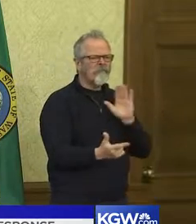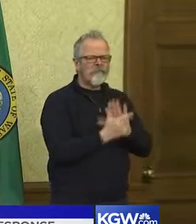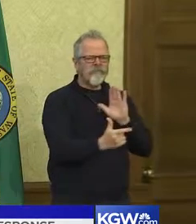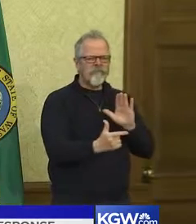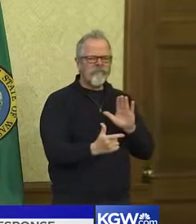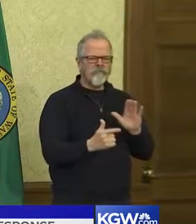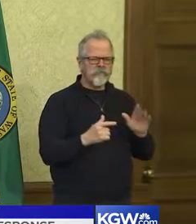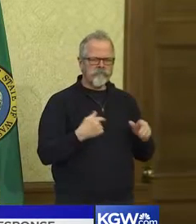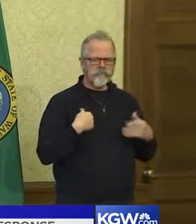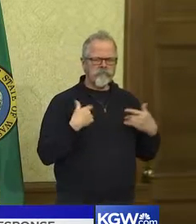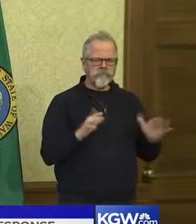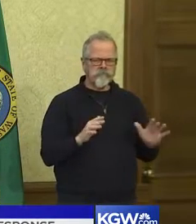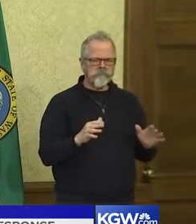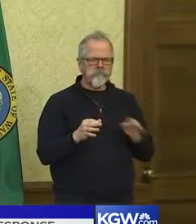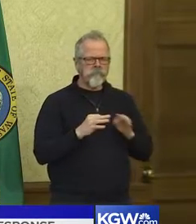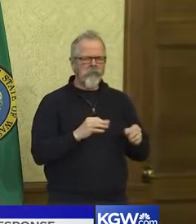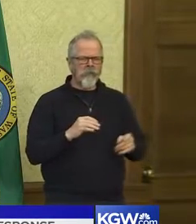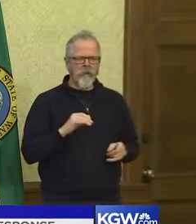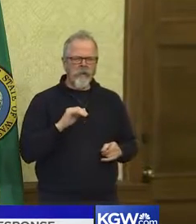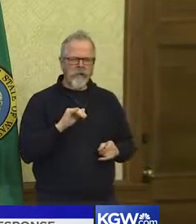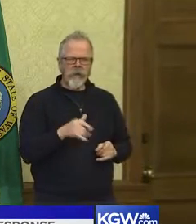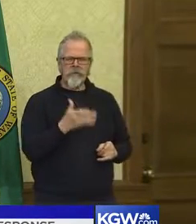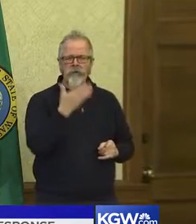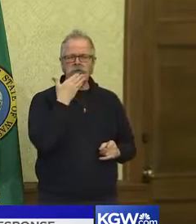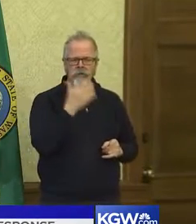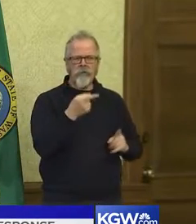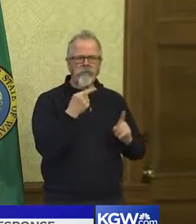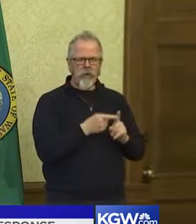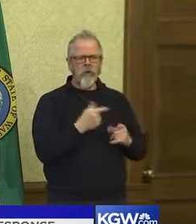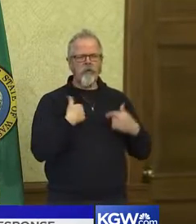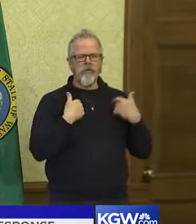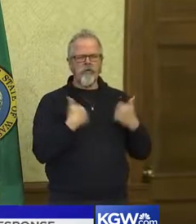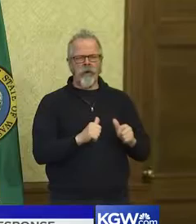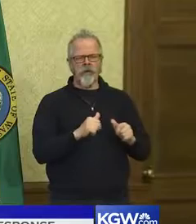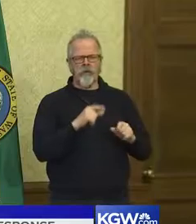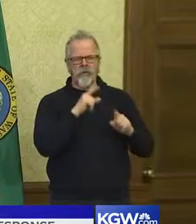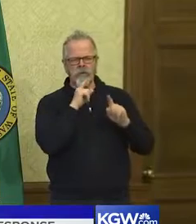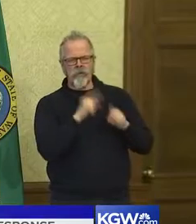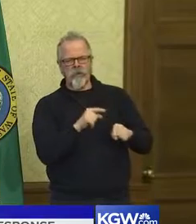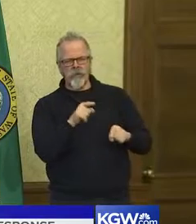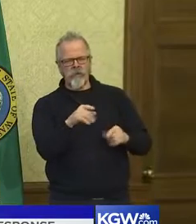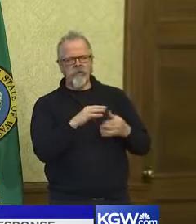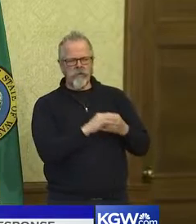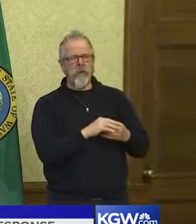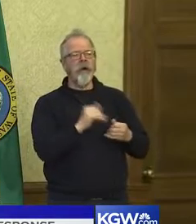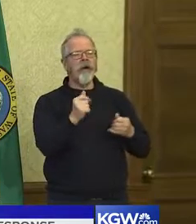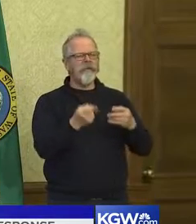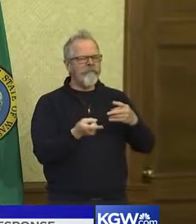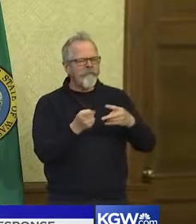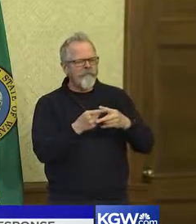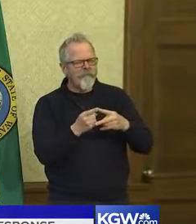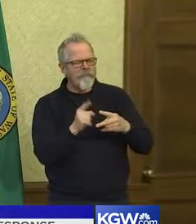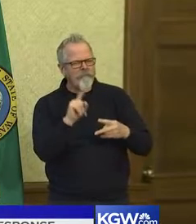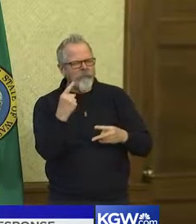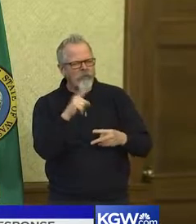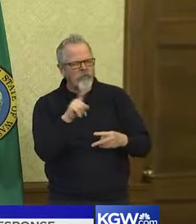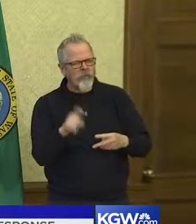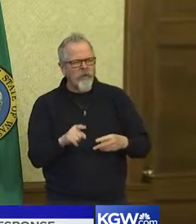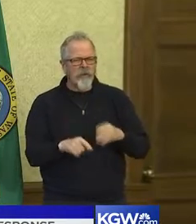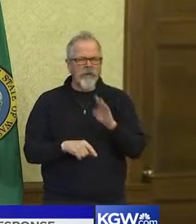answer for you. You asked the first question, which was? Boeing, yes, thank you.